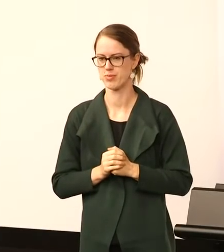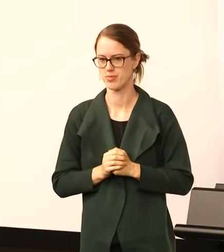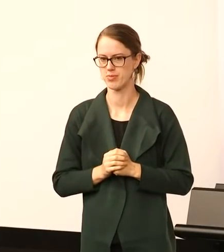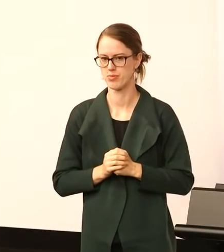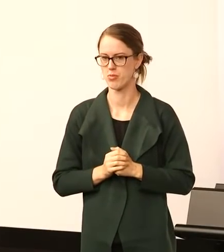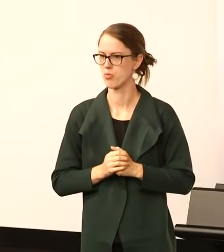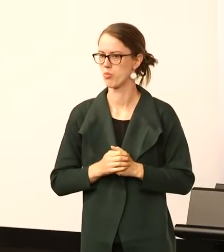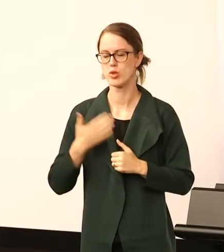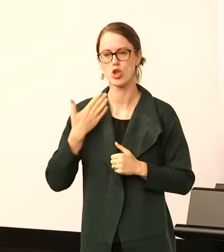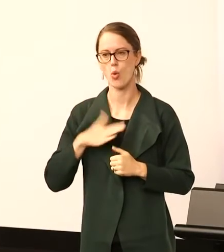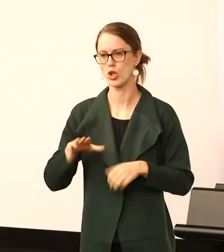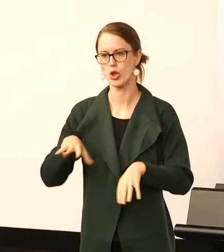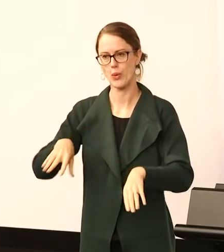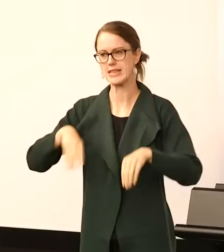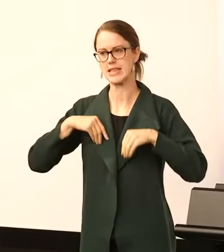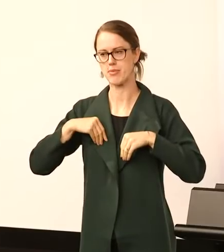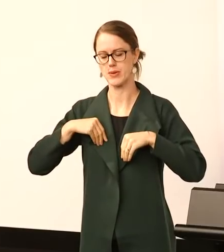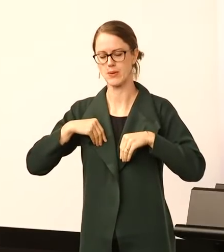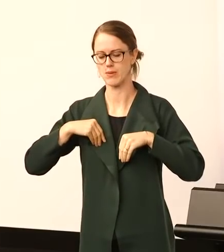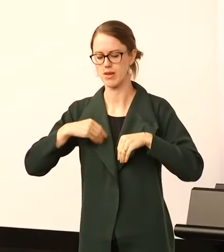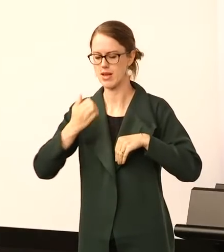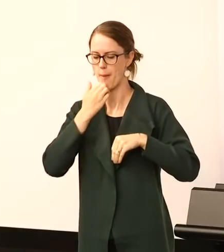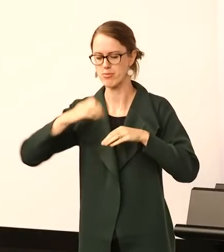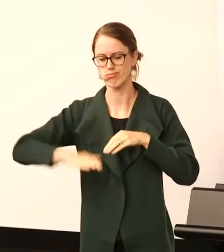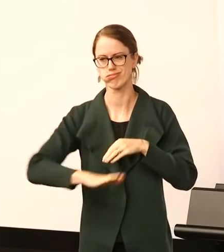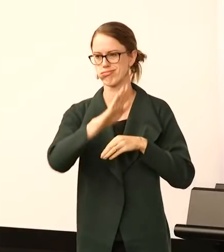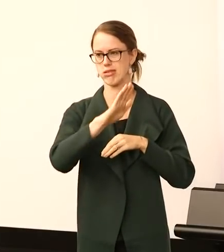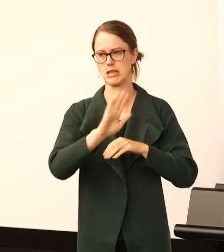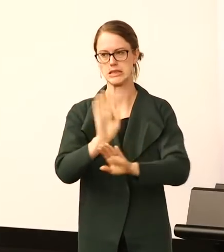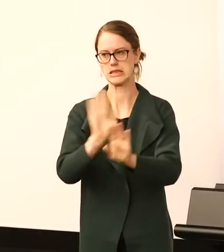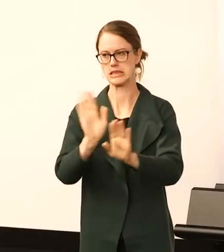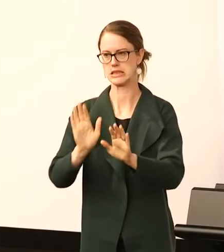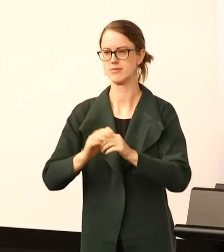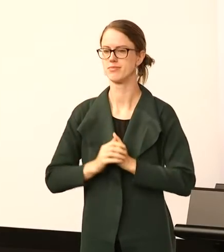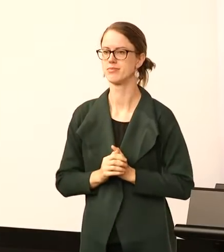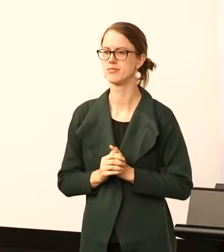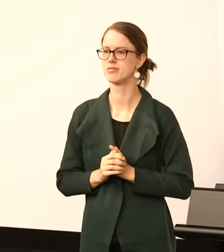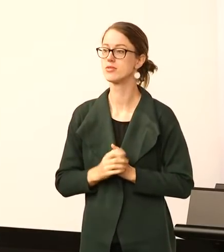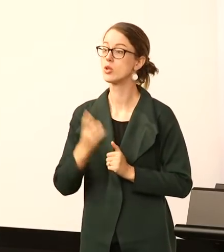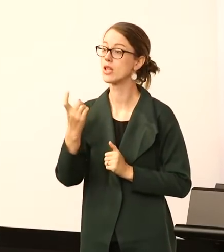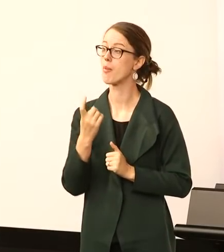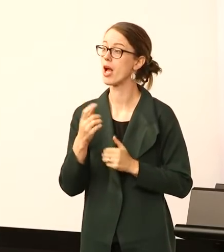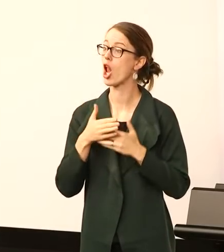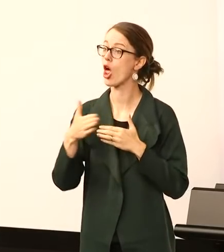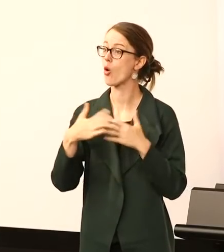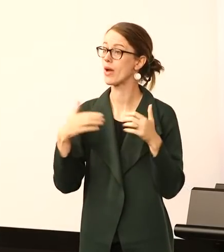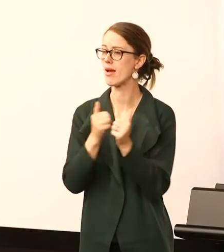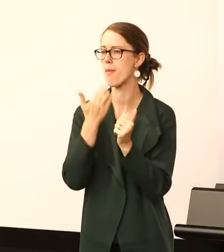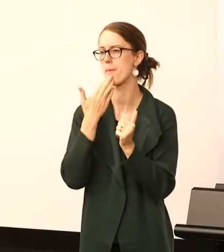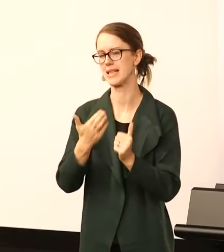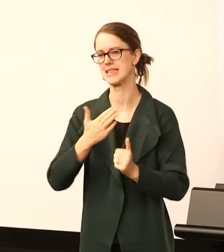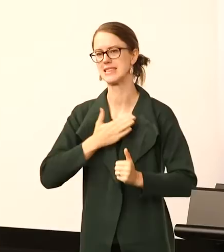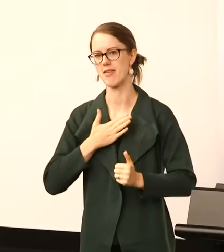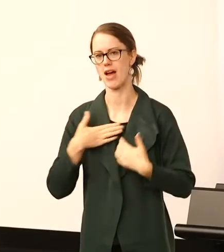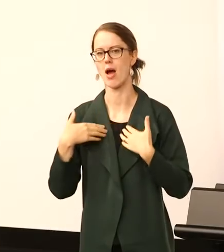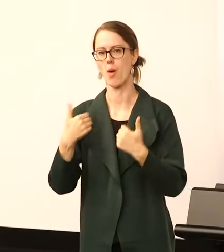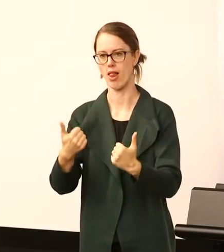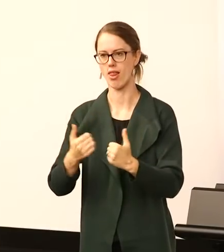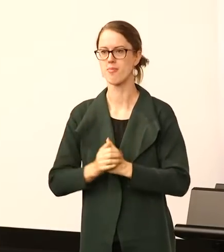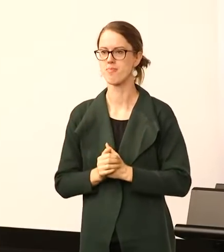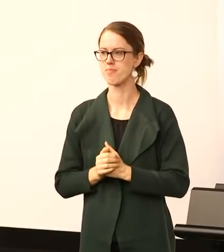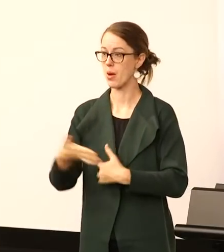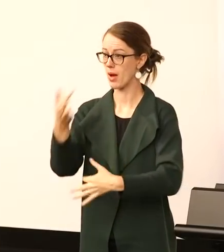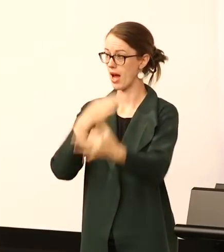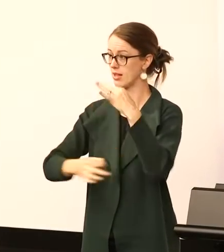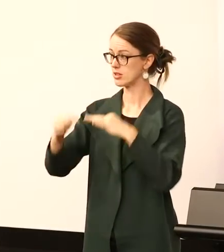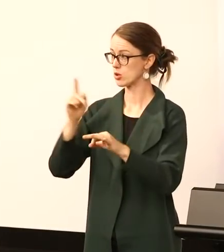don't allow a second peak to occur. So heading into the coming long weekend, stay safe and well. I'm